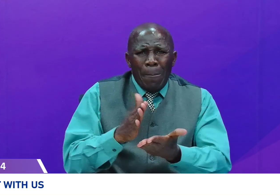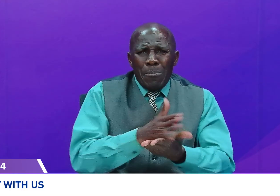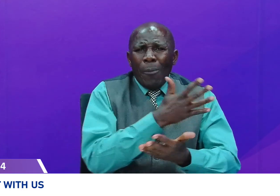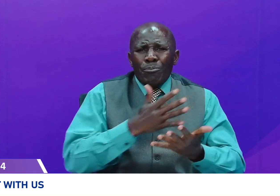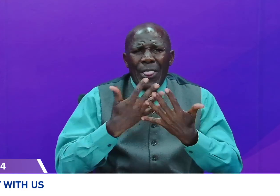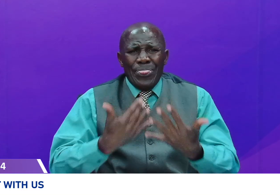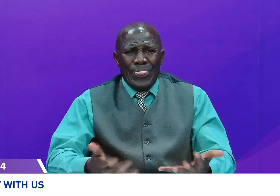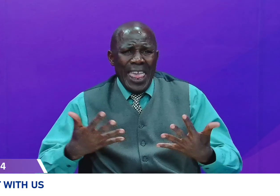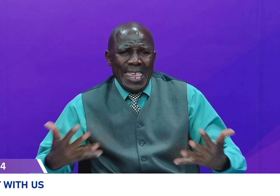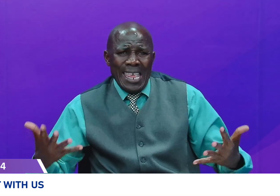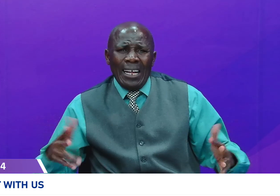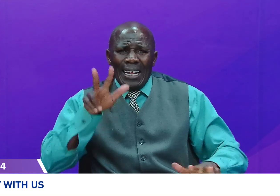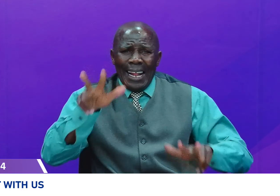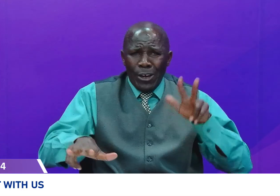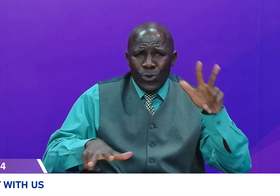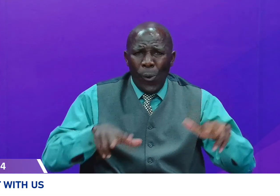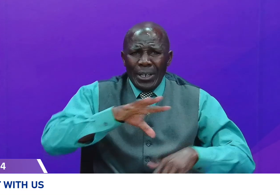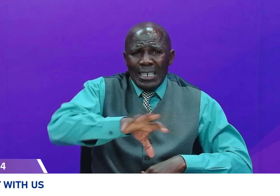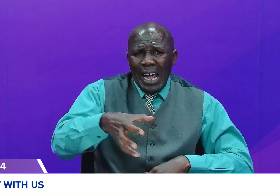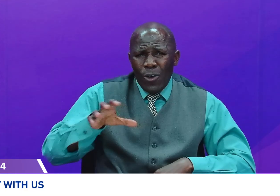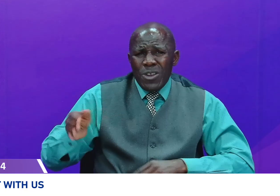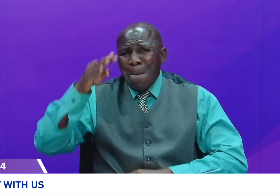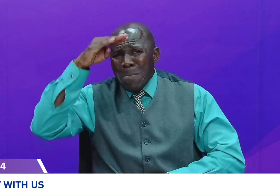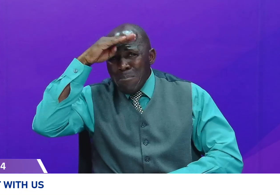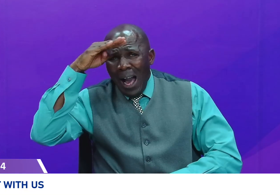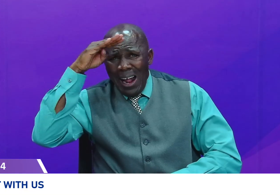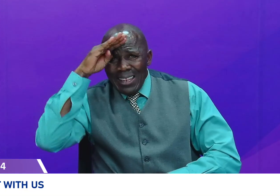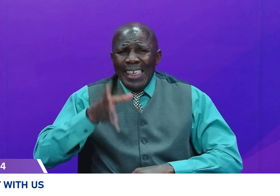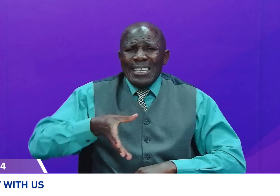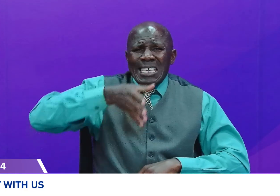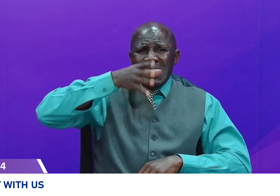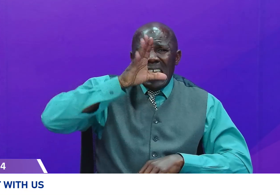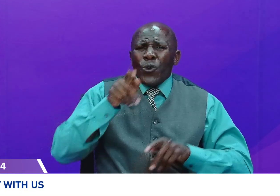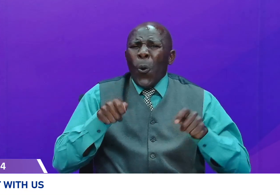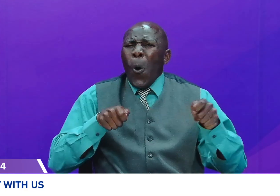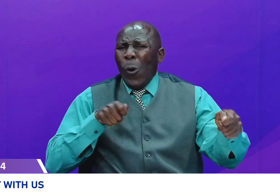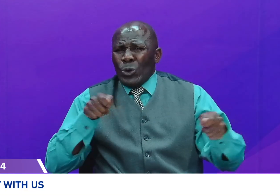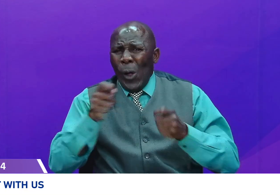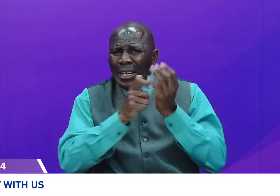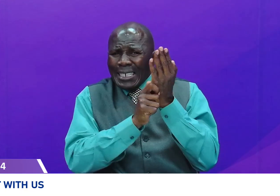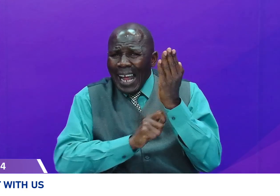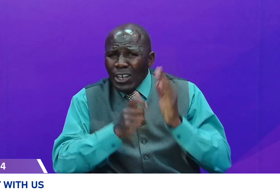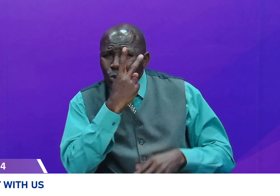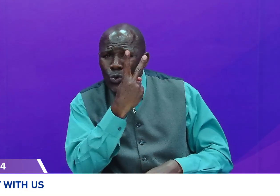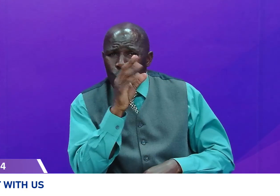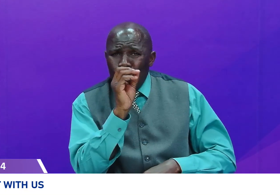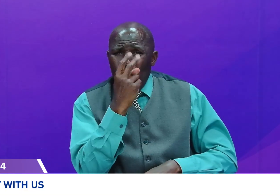And finally, the Kirinyaga Bar Owners Association has rejected the proposed Kirinyaga